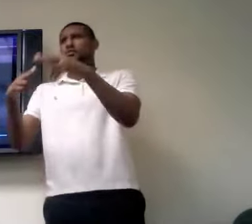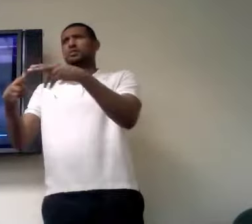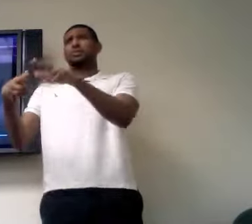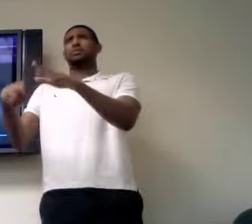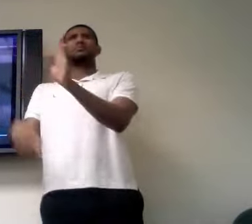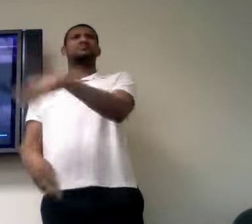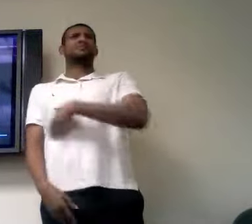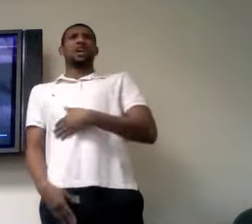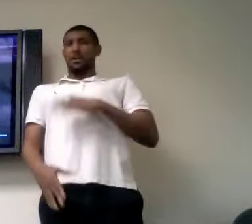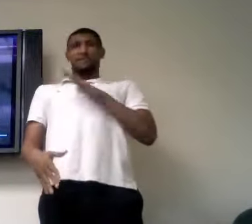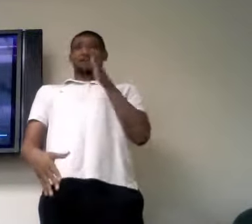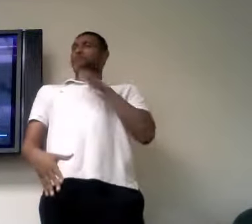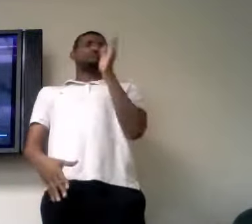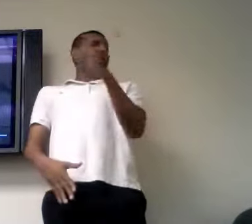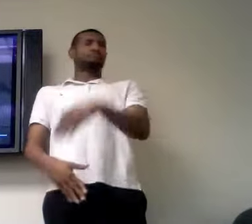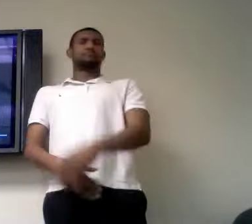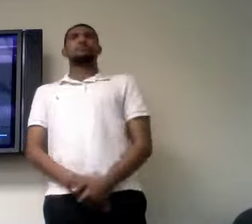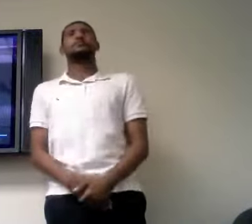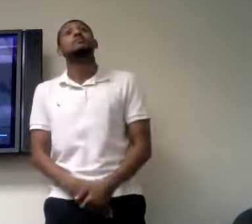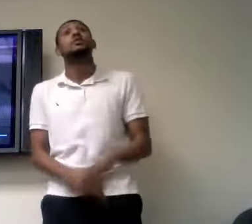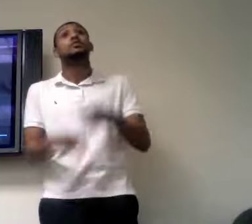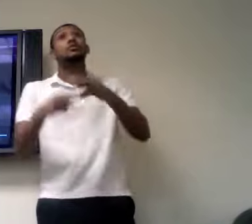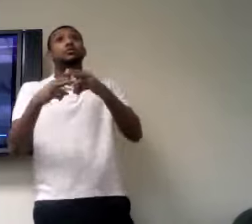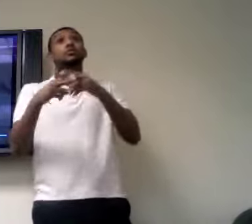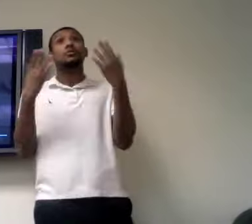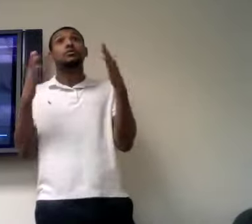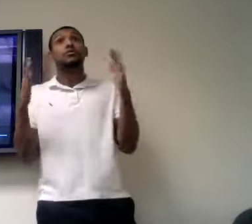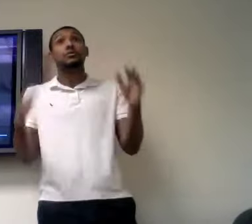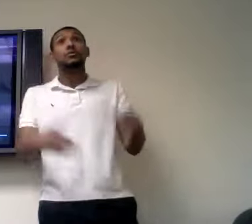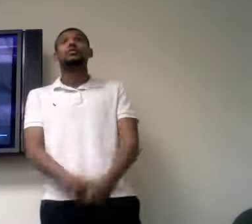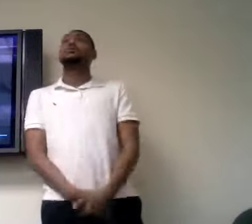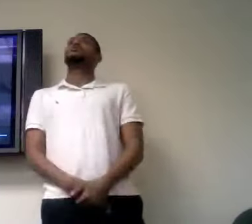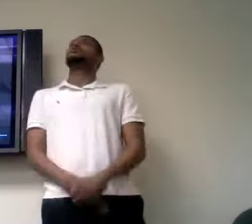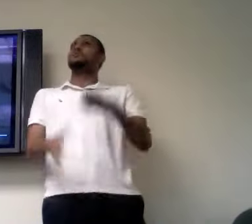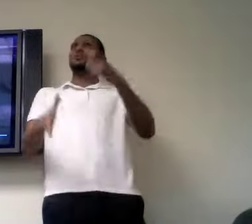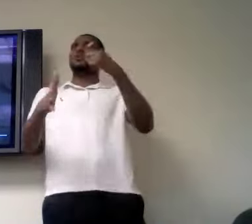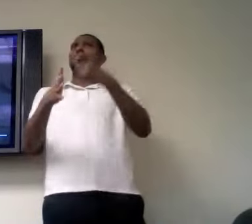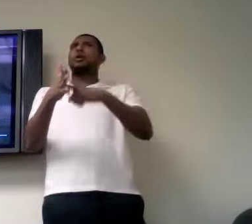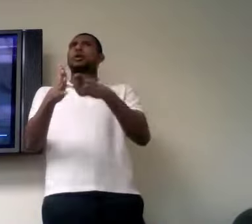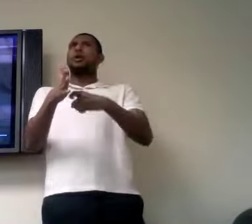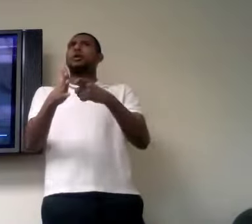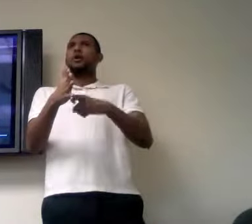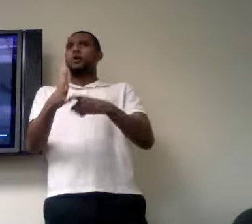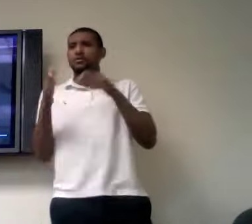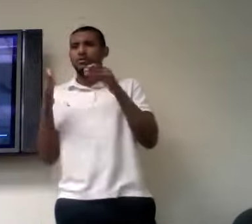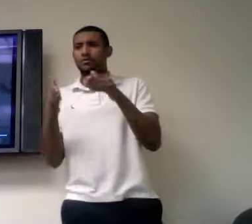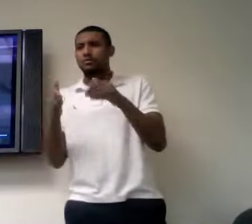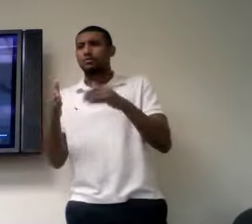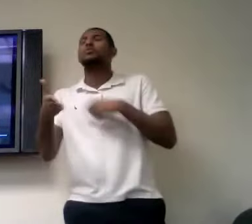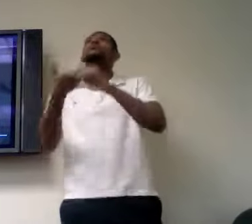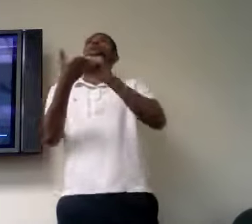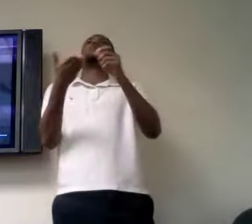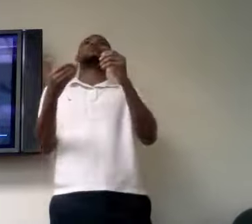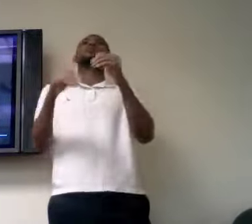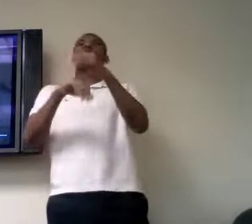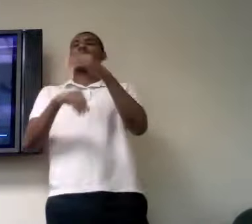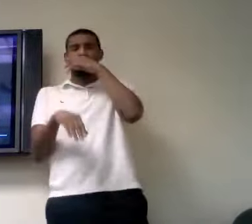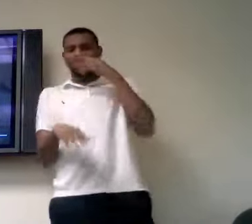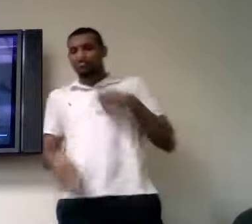them. Shortly afterwards, the cost-conscious Meigs wrote again to Reynolds. It is reported here that there is much